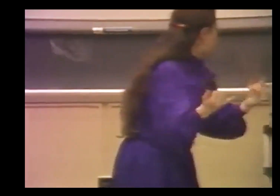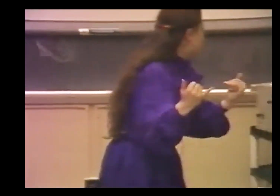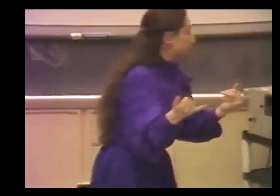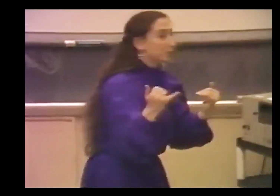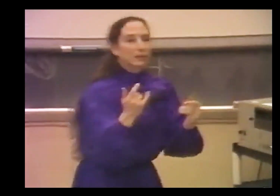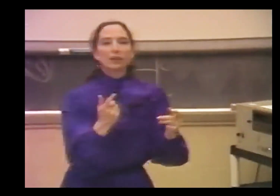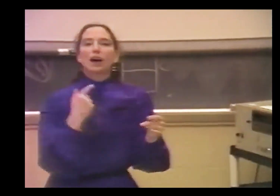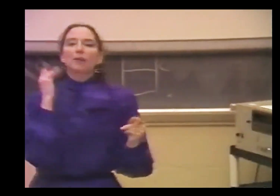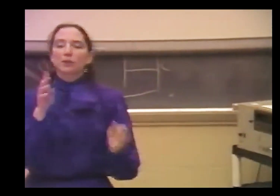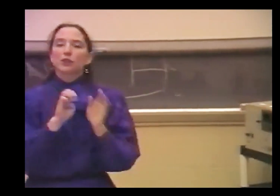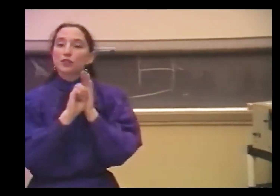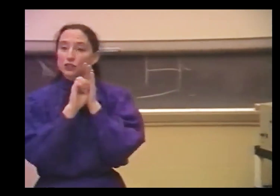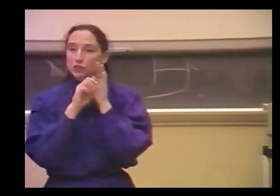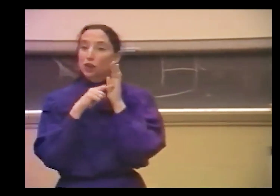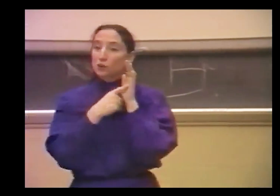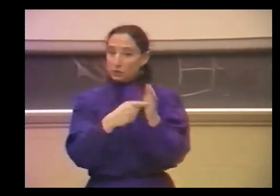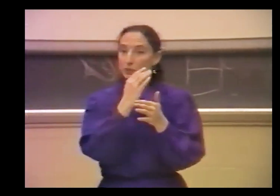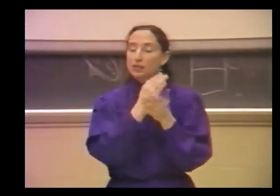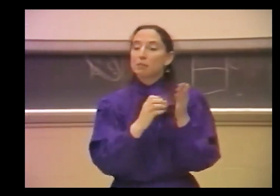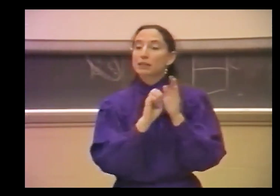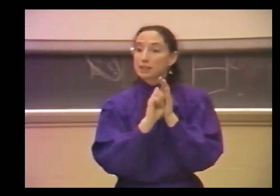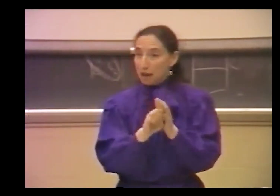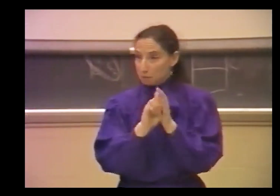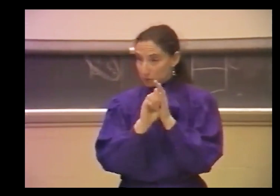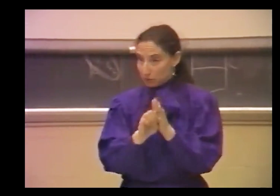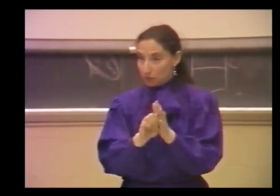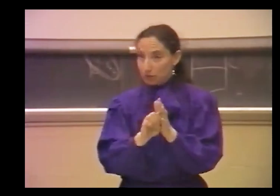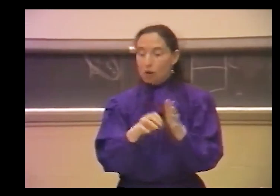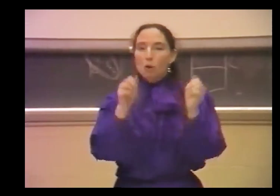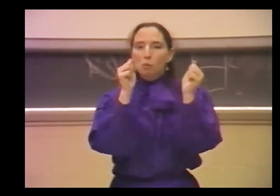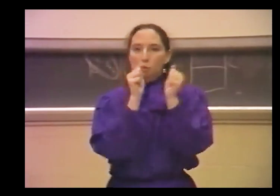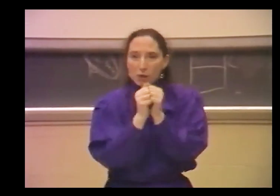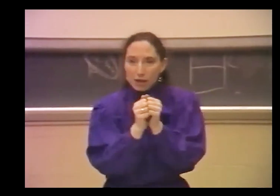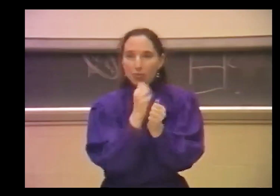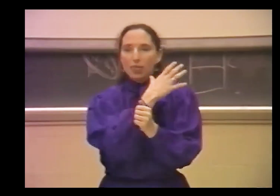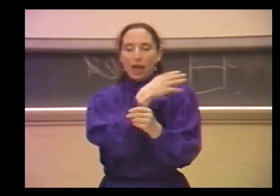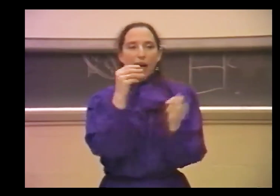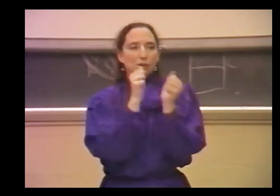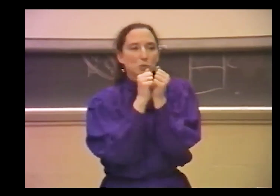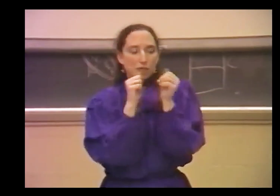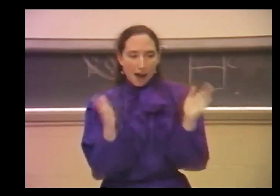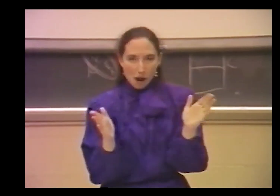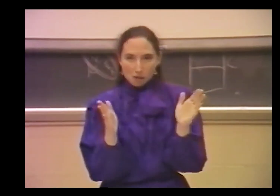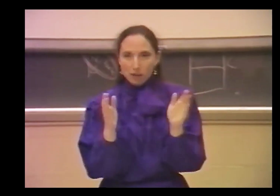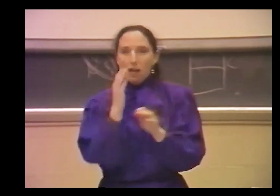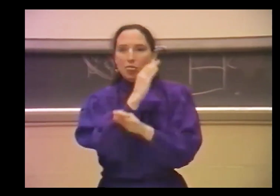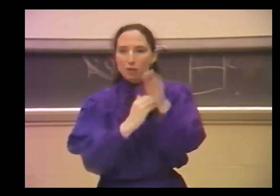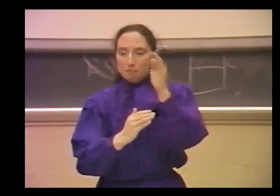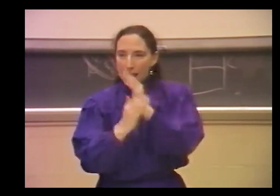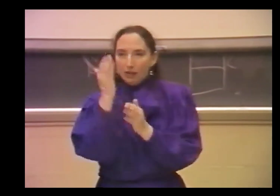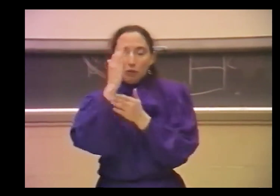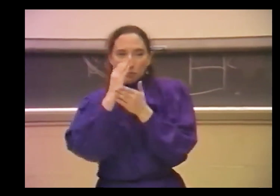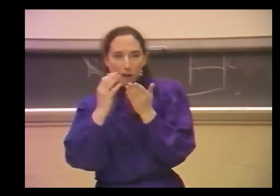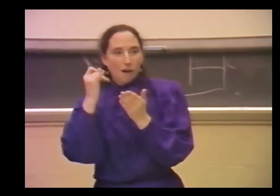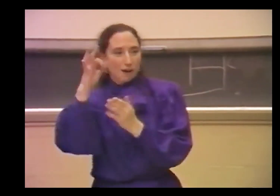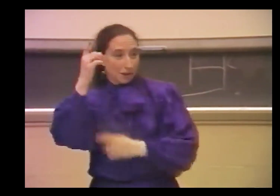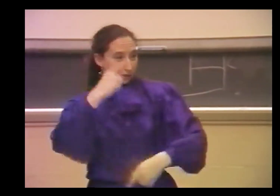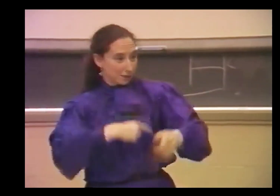Now, I'm going to show you some examples with and without the manual part of